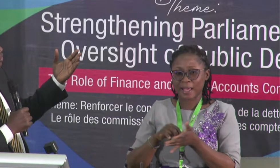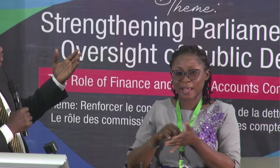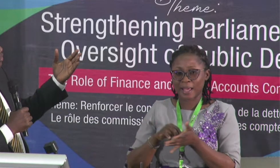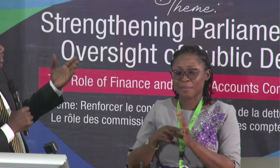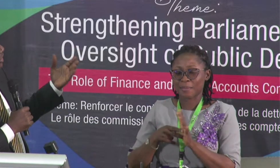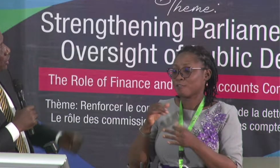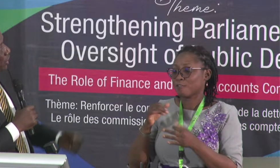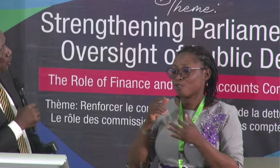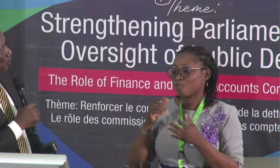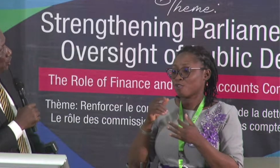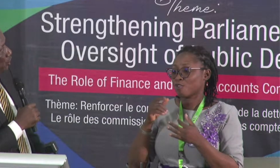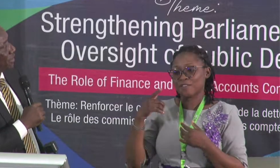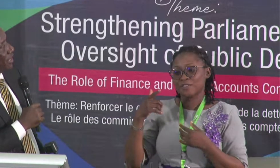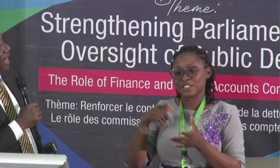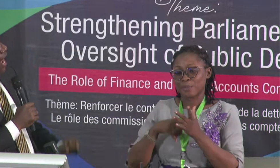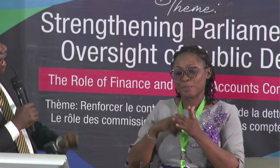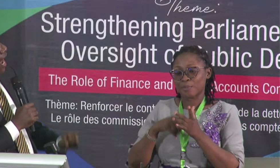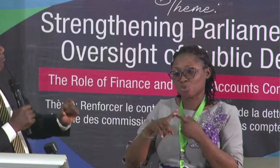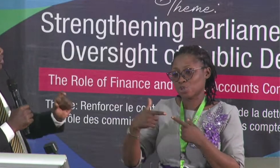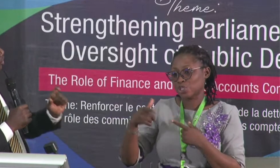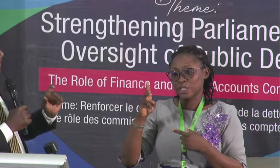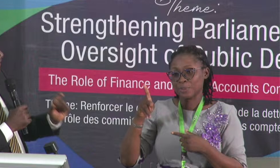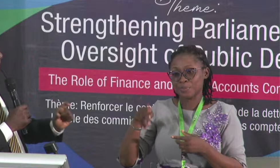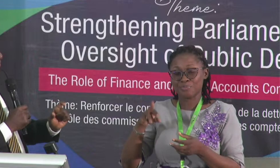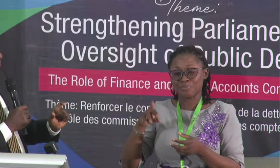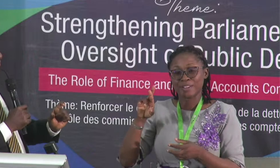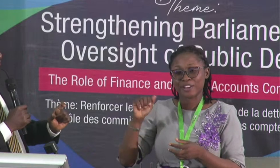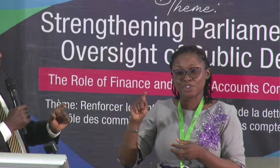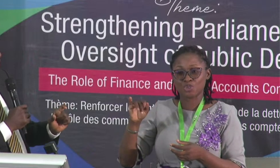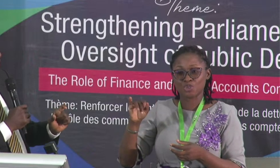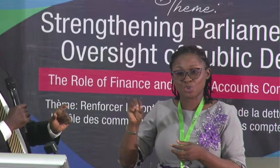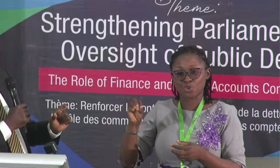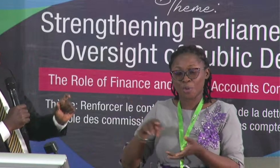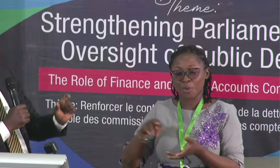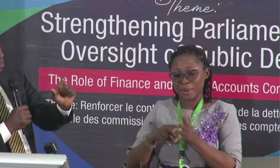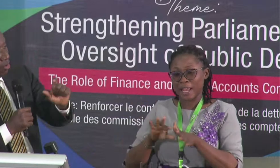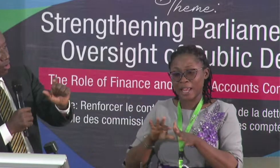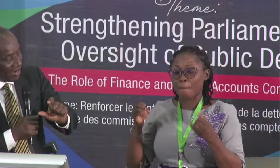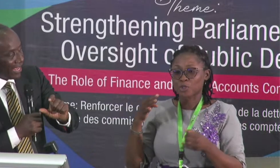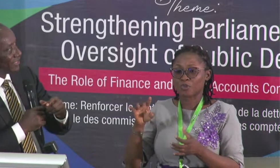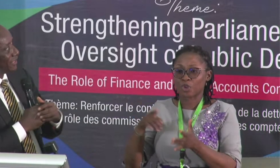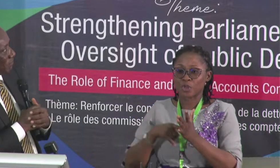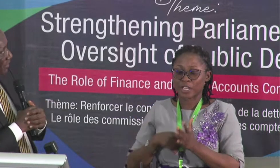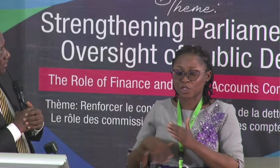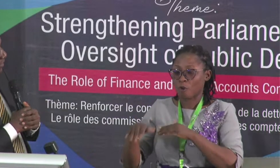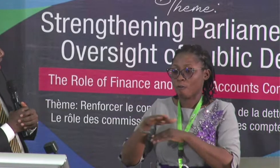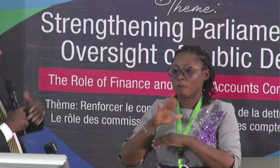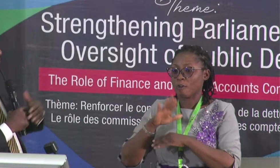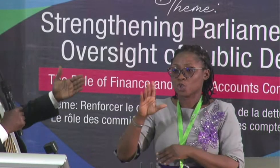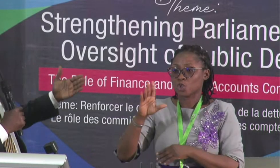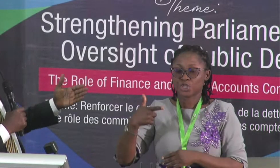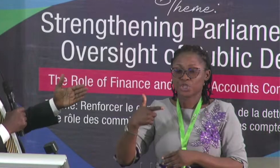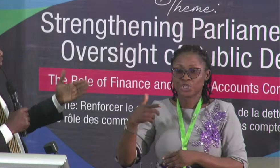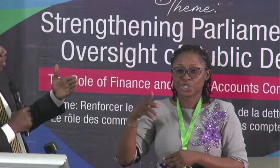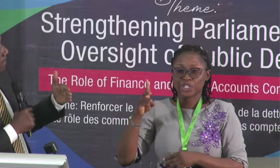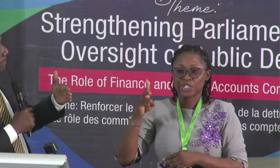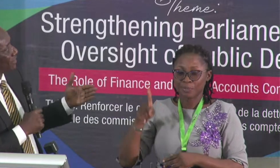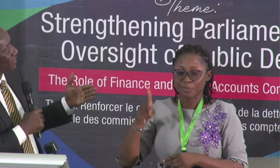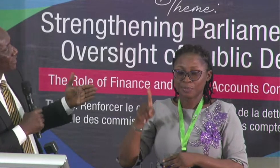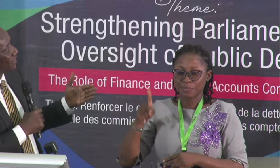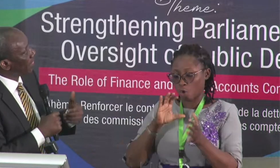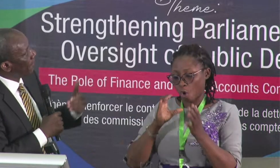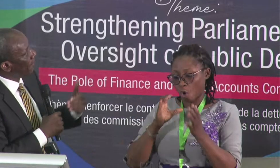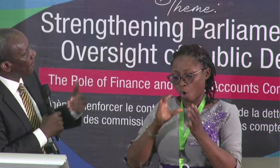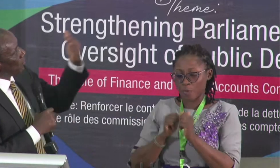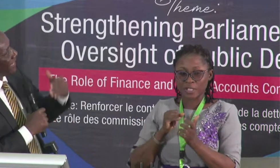debt to GDP ratio, meaning how much of your debt over your GDP, how much is it if you compare with the